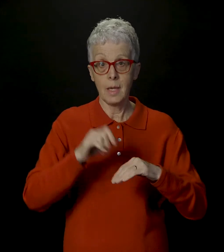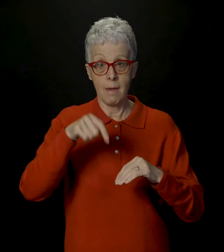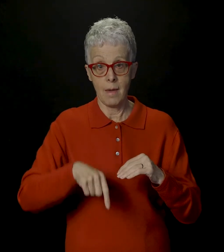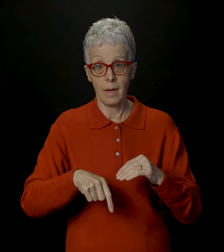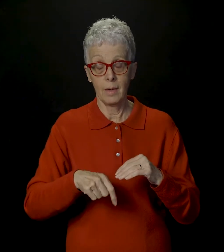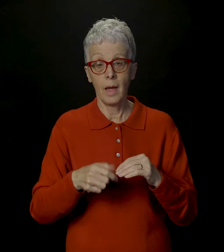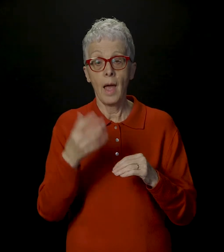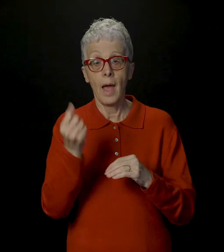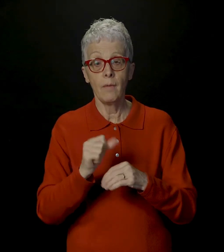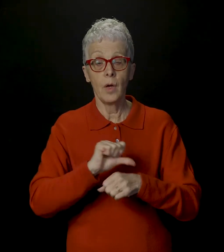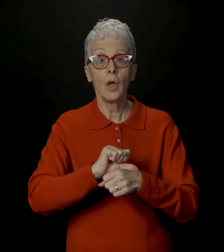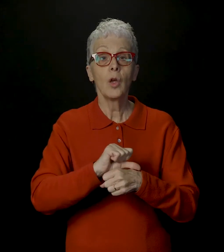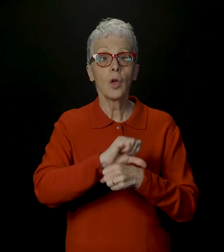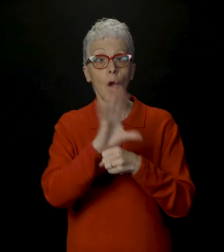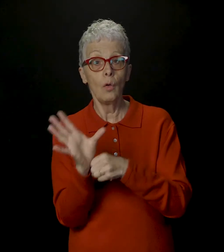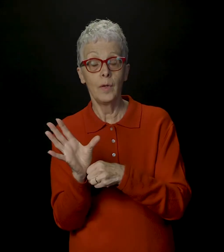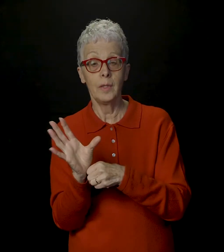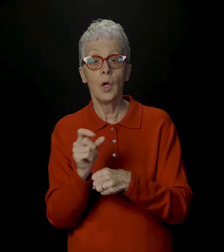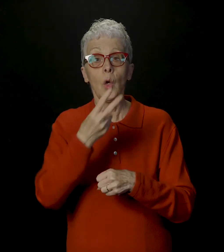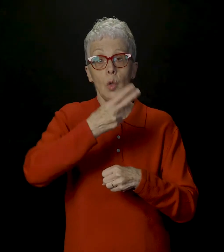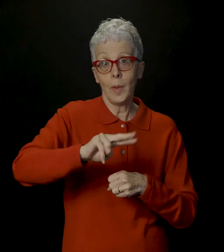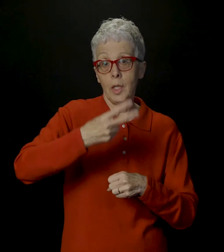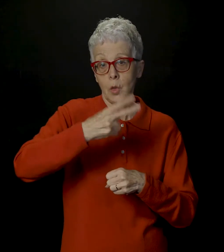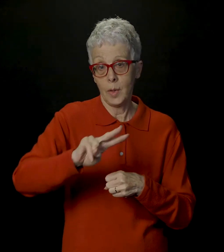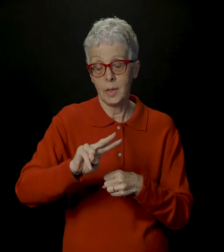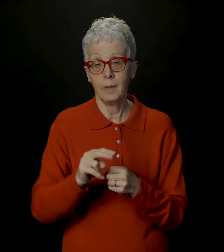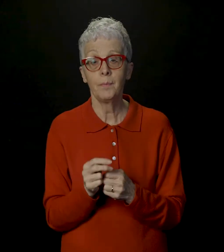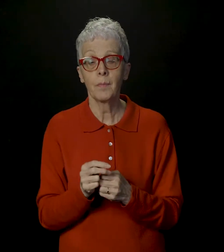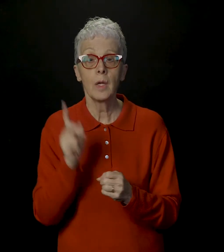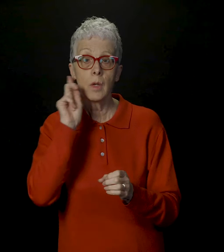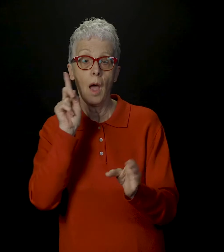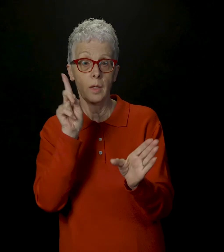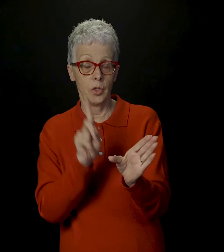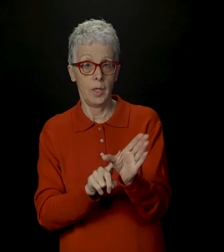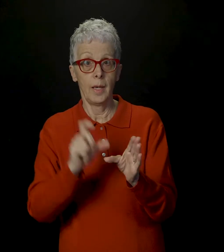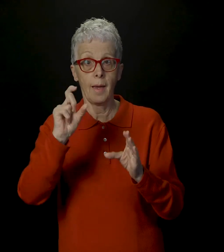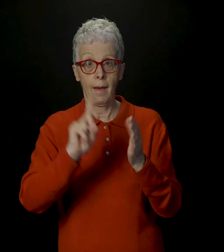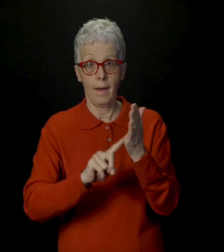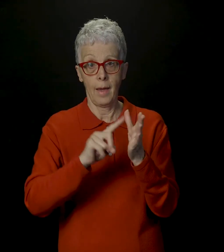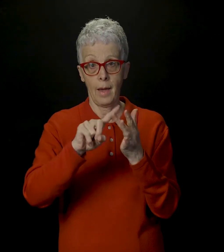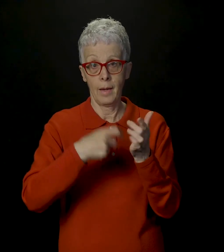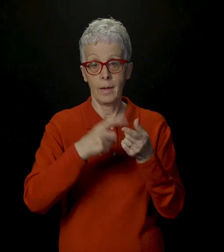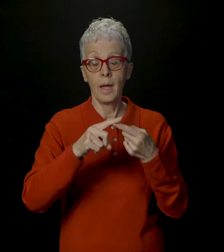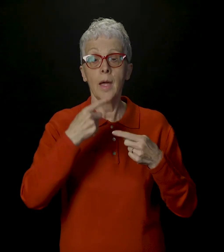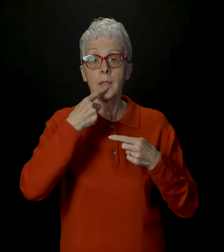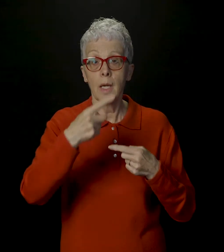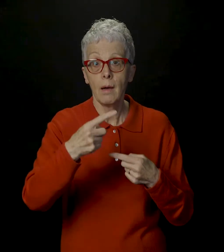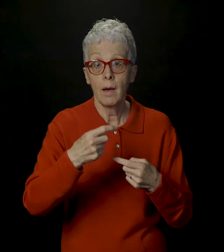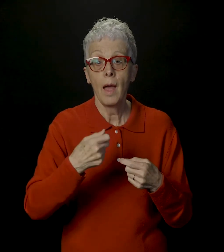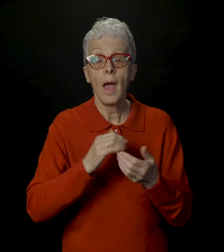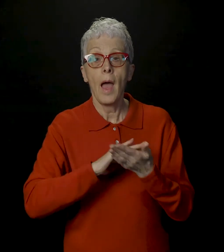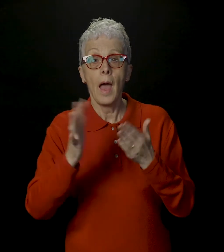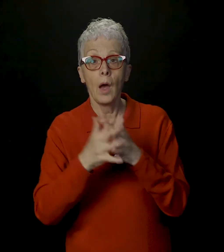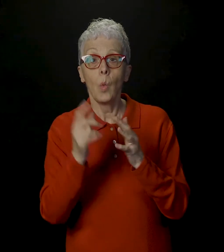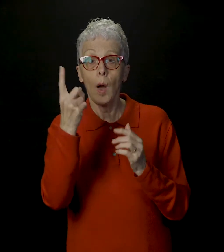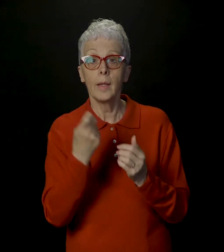COVID One Care 2020 On that day Claire really sort of explained for us How One Care was responding to